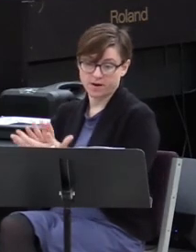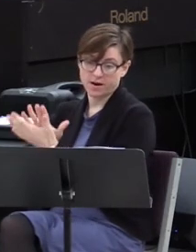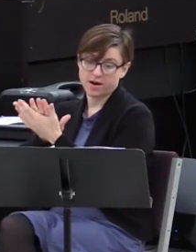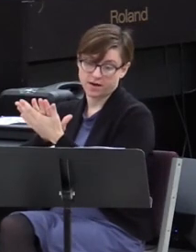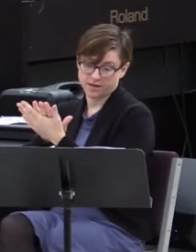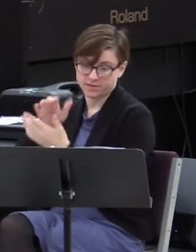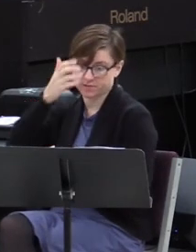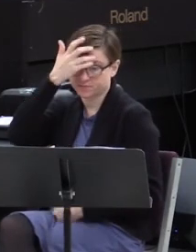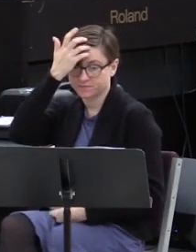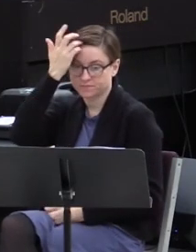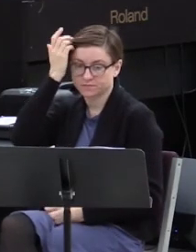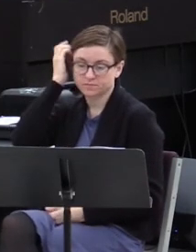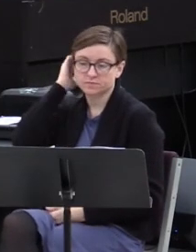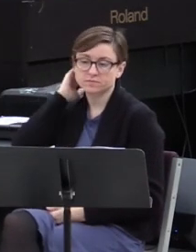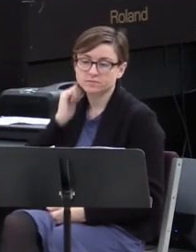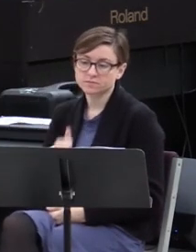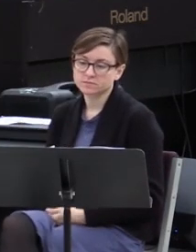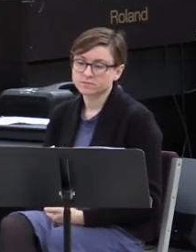pray.